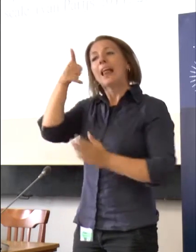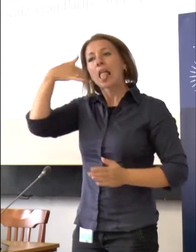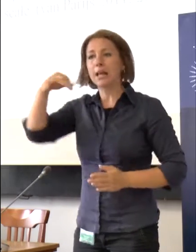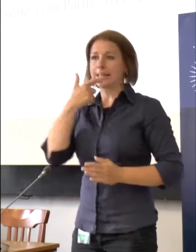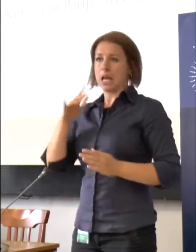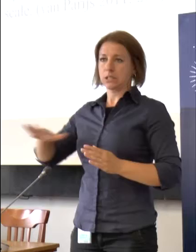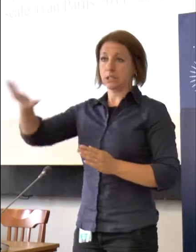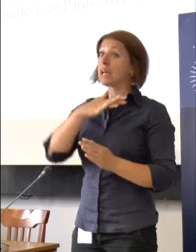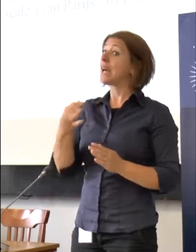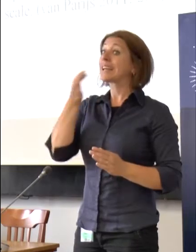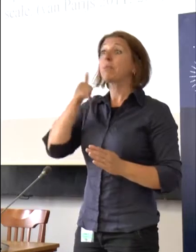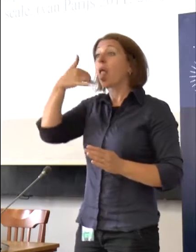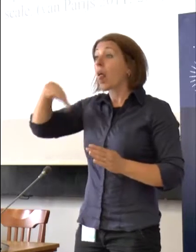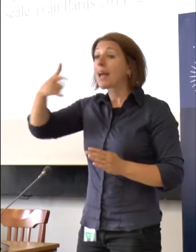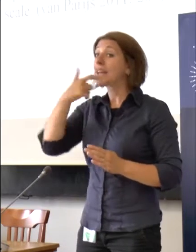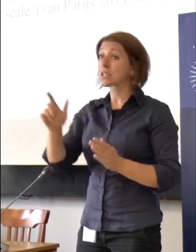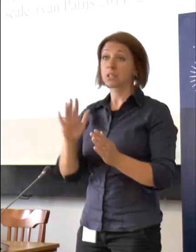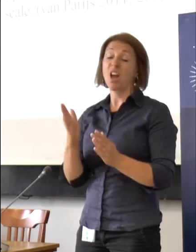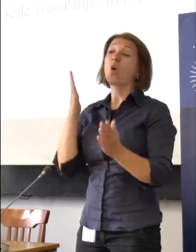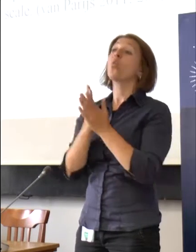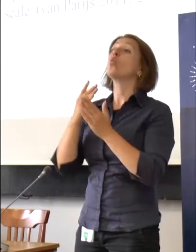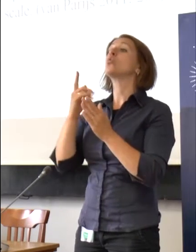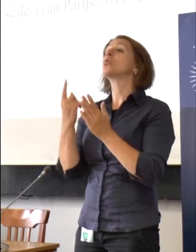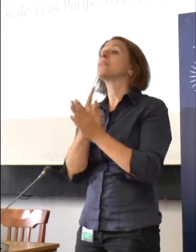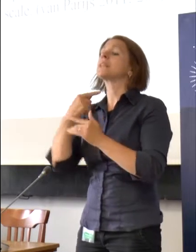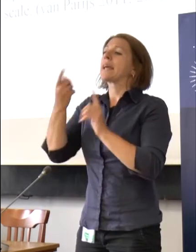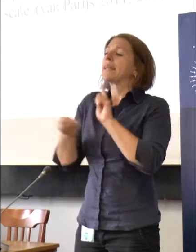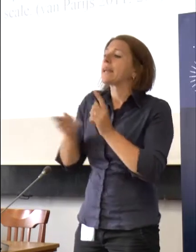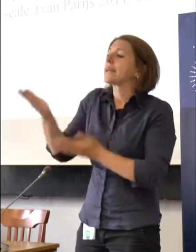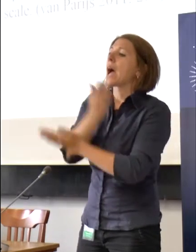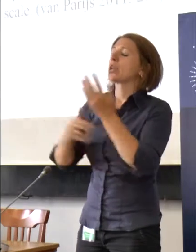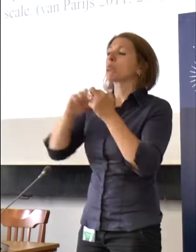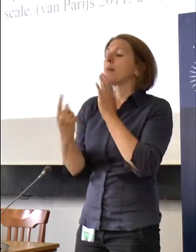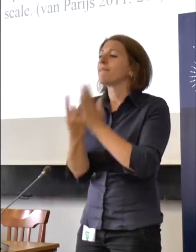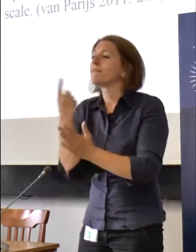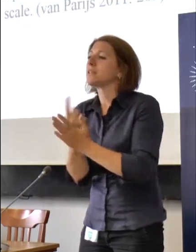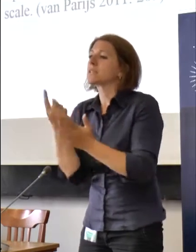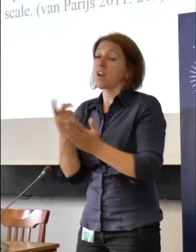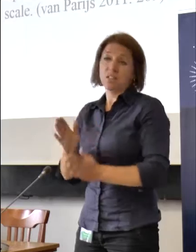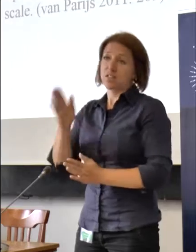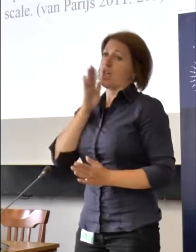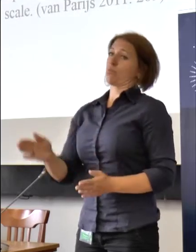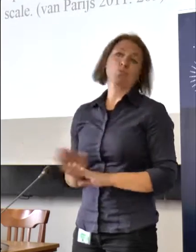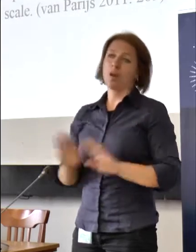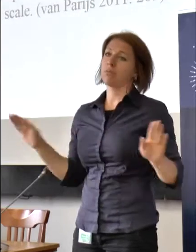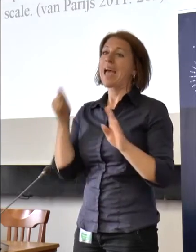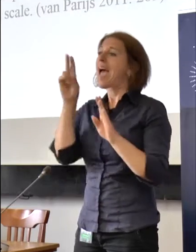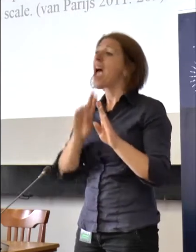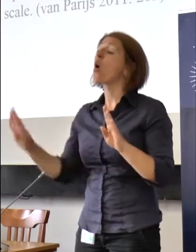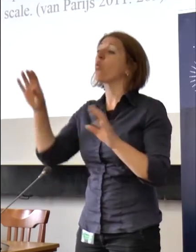efficient and fair solutions for our common problems on a European and on a global scale. So this is why we have to